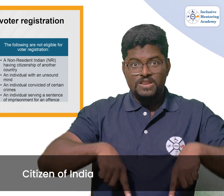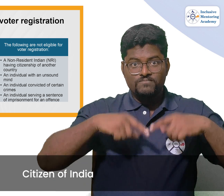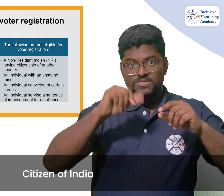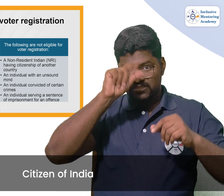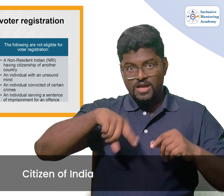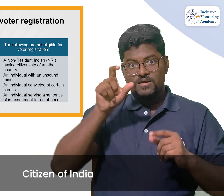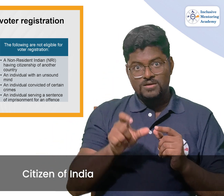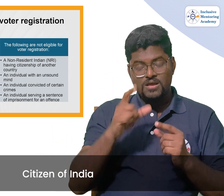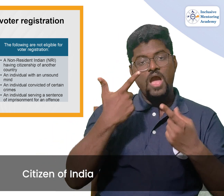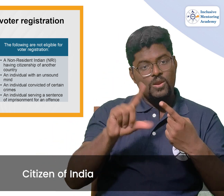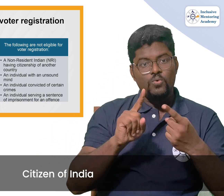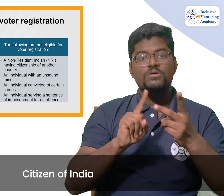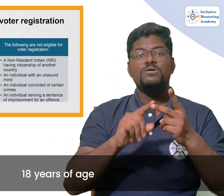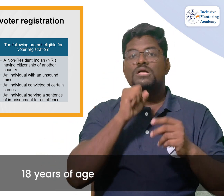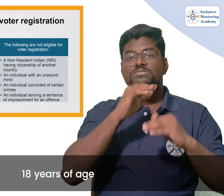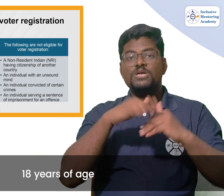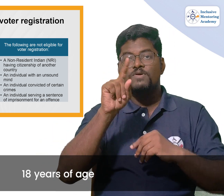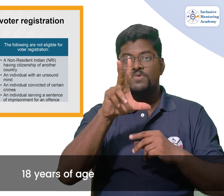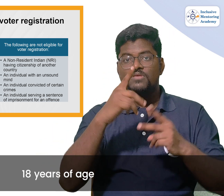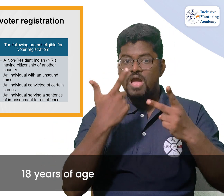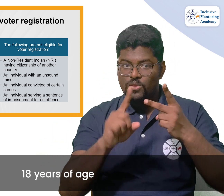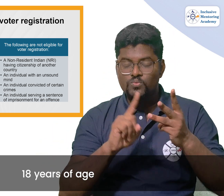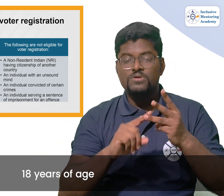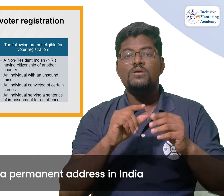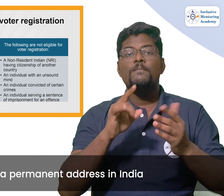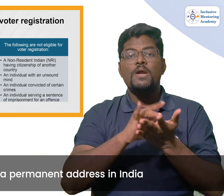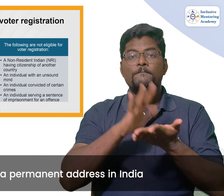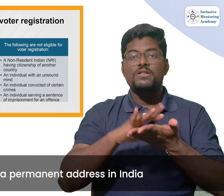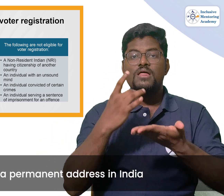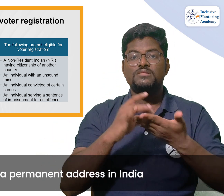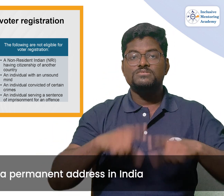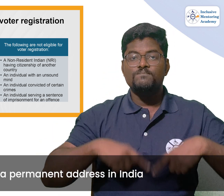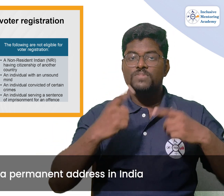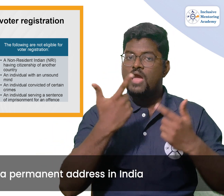India. 18 years of age. Have a permanent address in India.